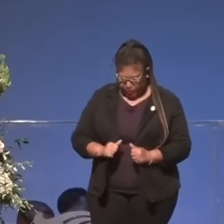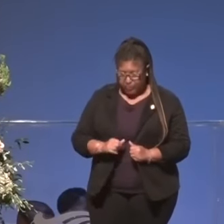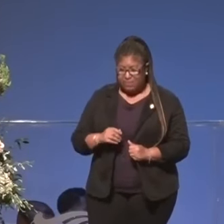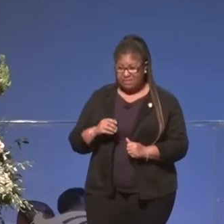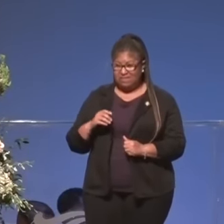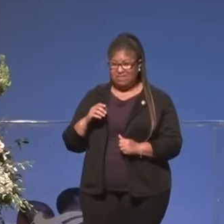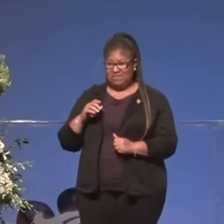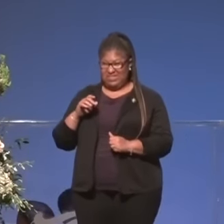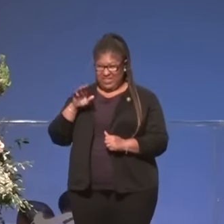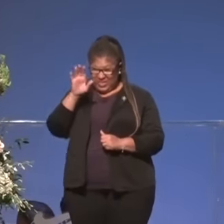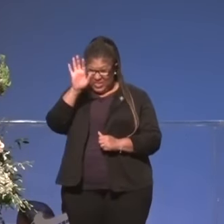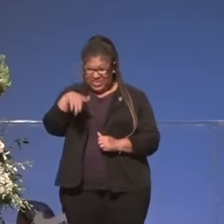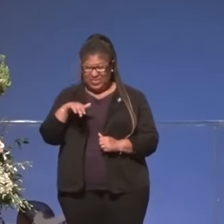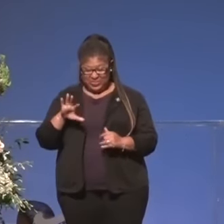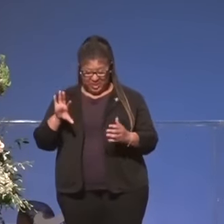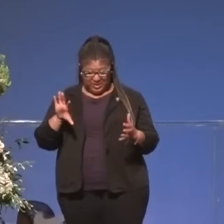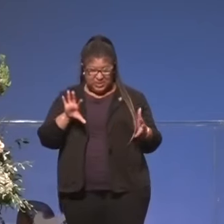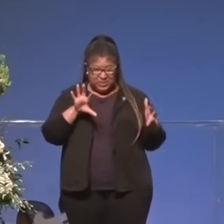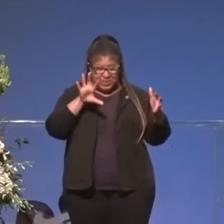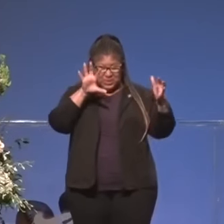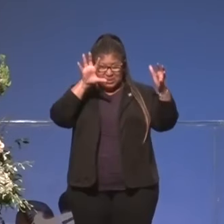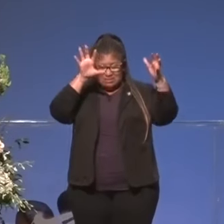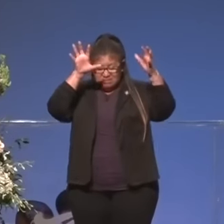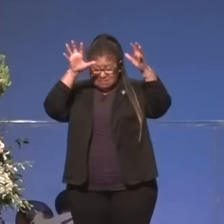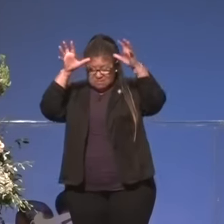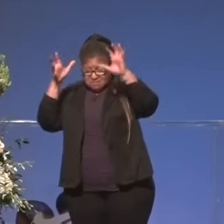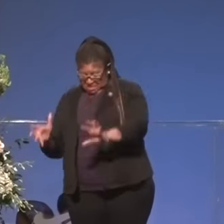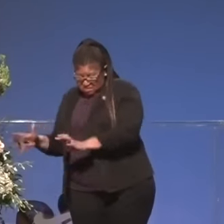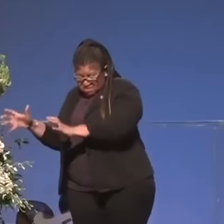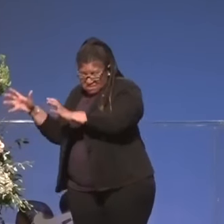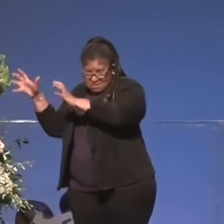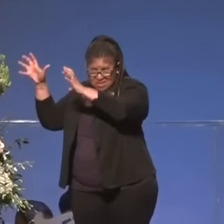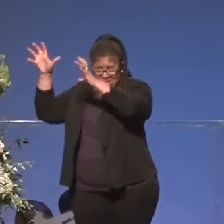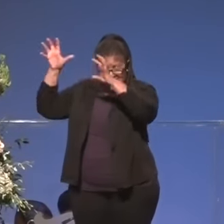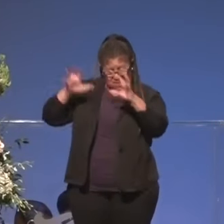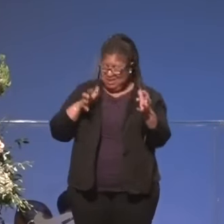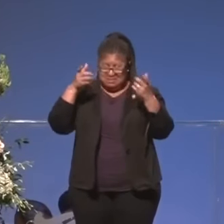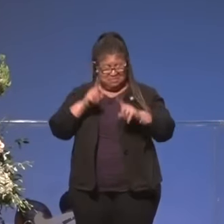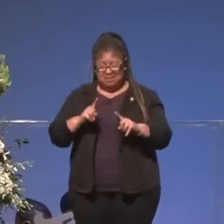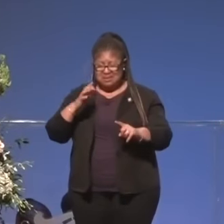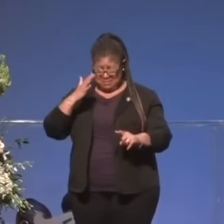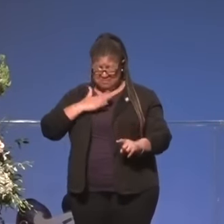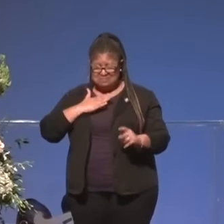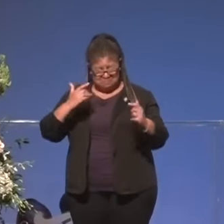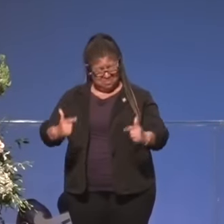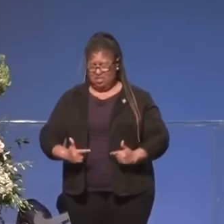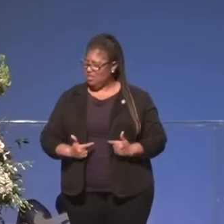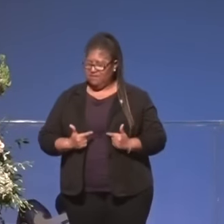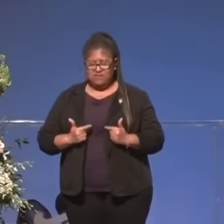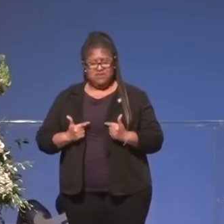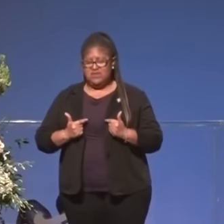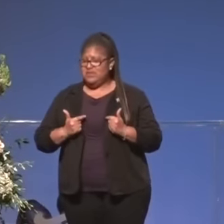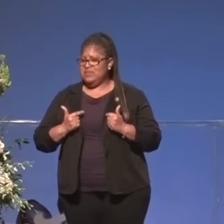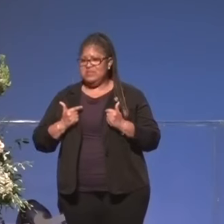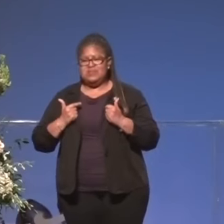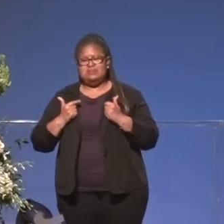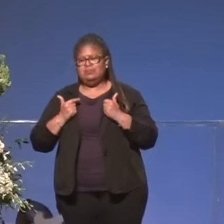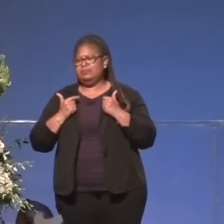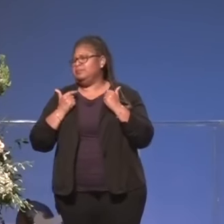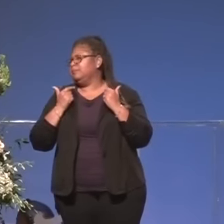Though the storms keep on raging in my life,